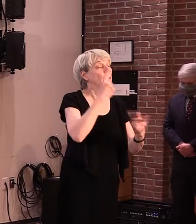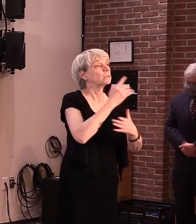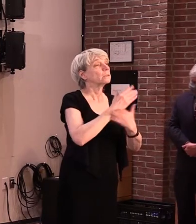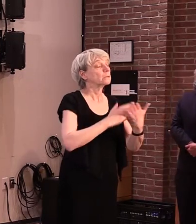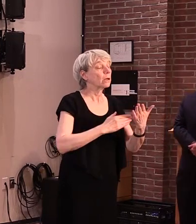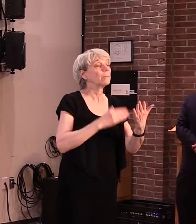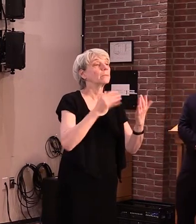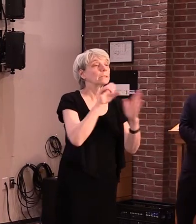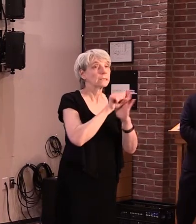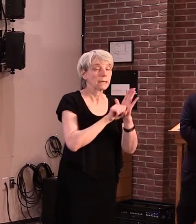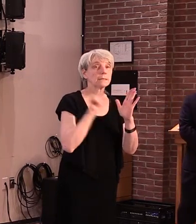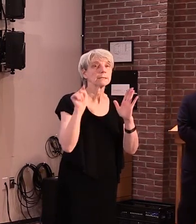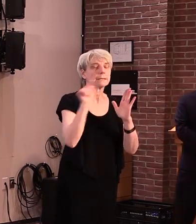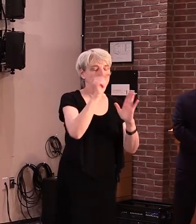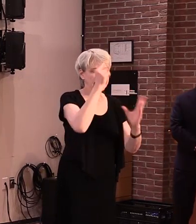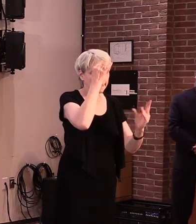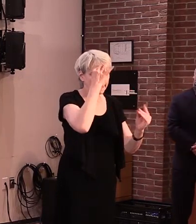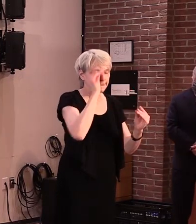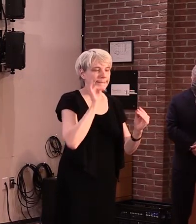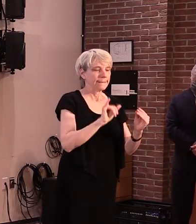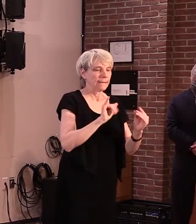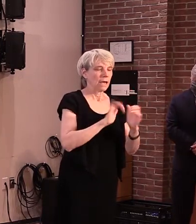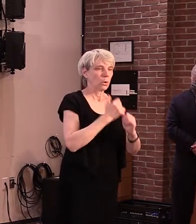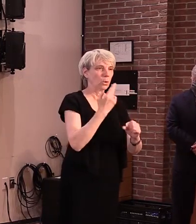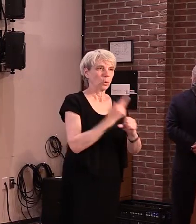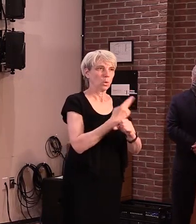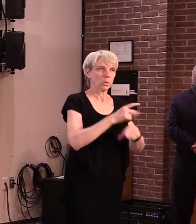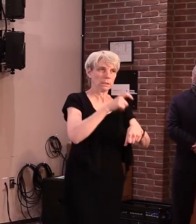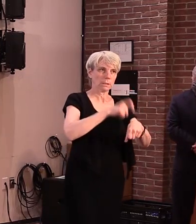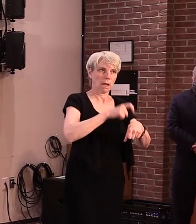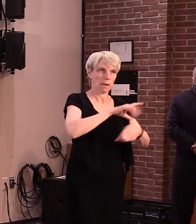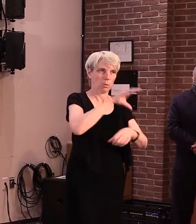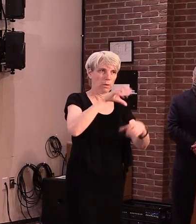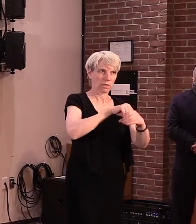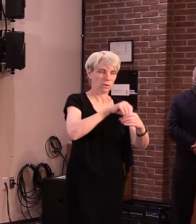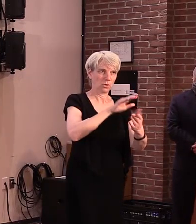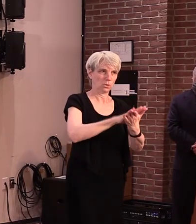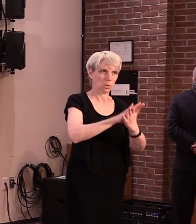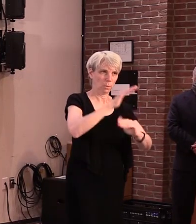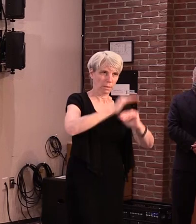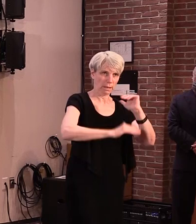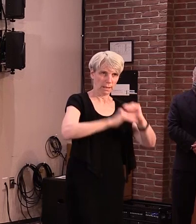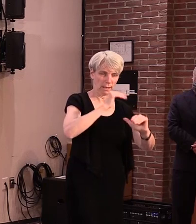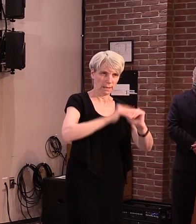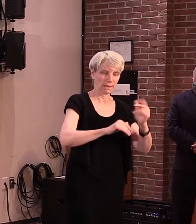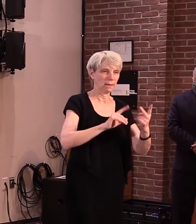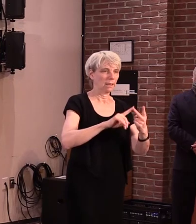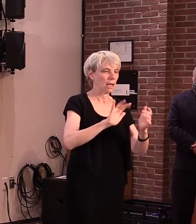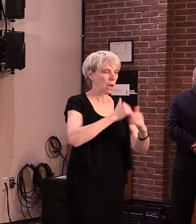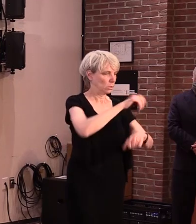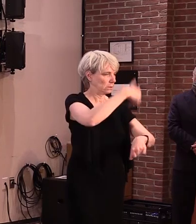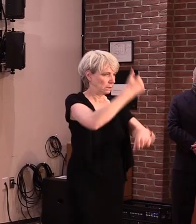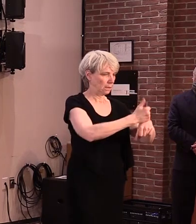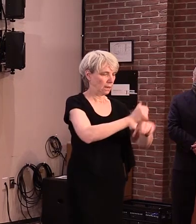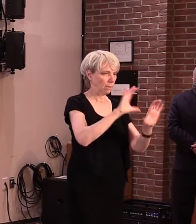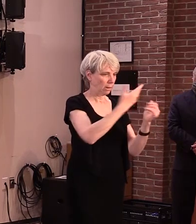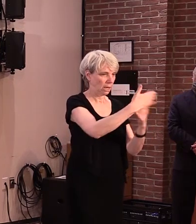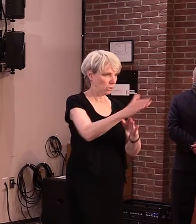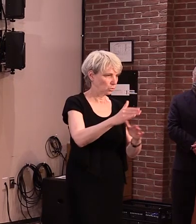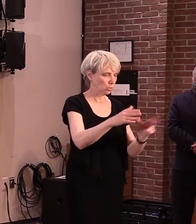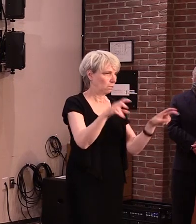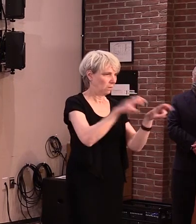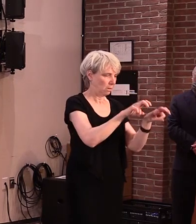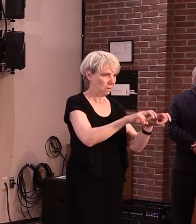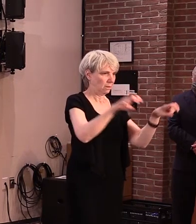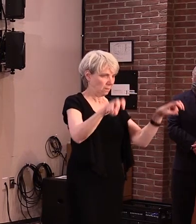think, the harder issues of how to use time inside the school and how to use space in the classroom. But I don't